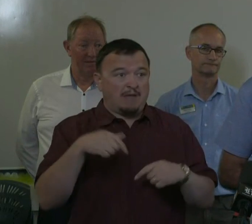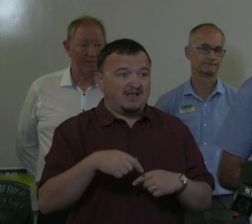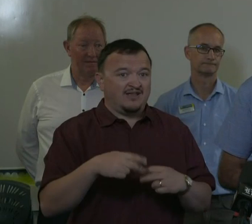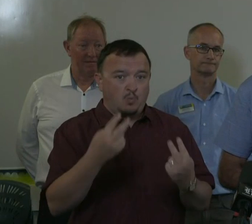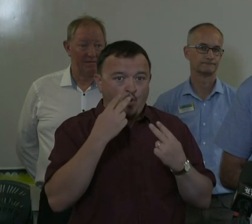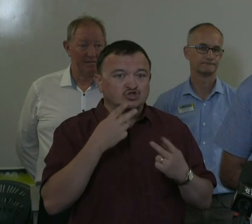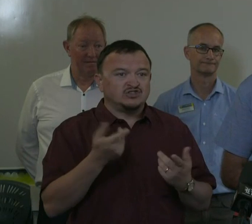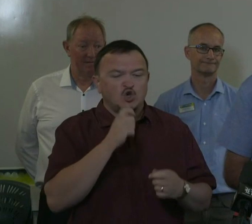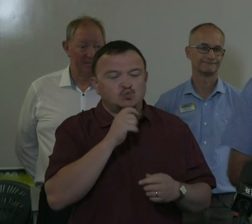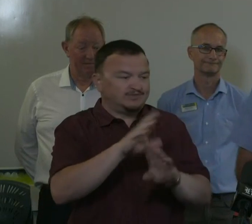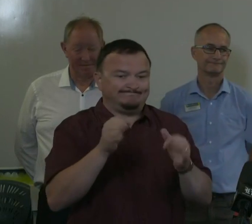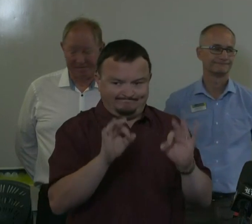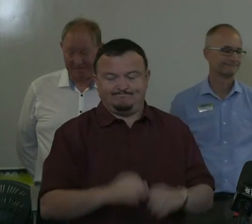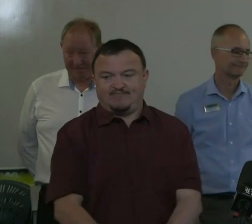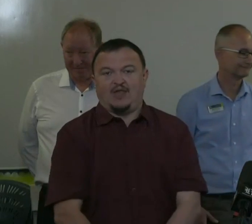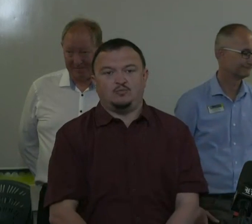well as you have. Thank you.